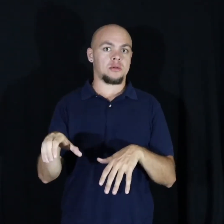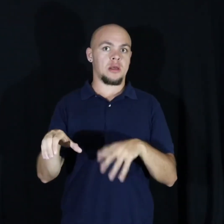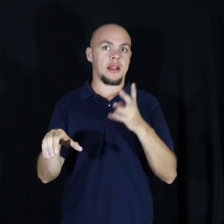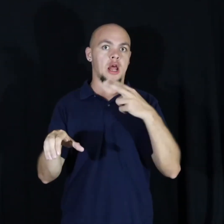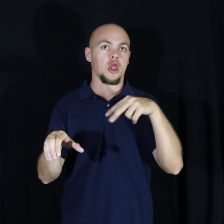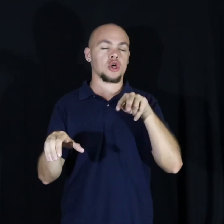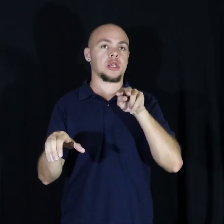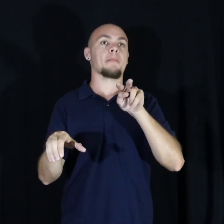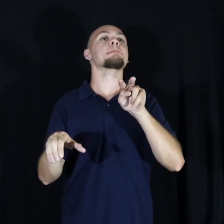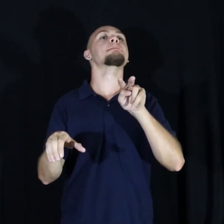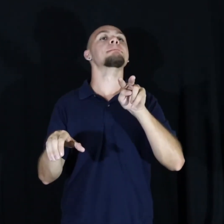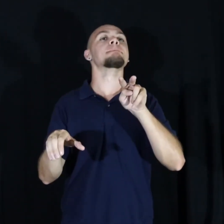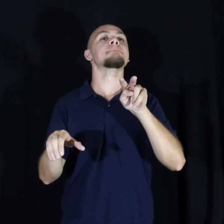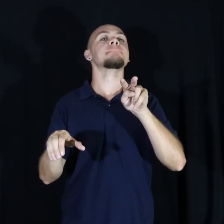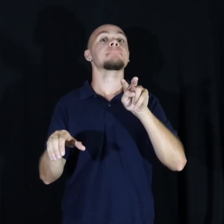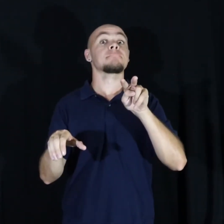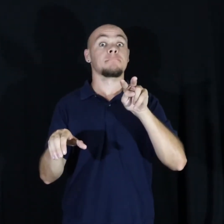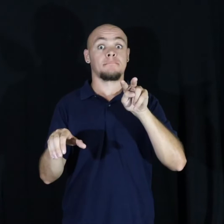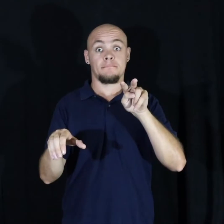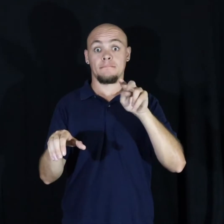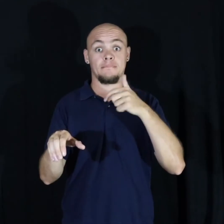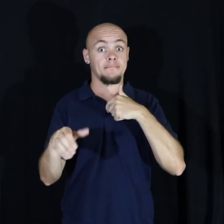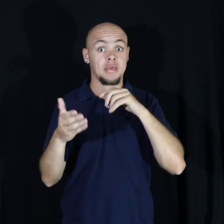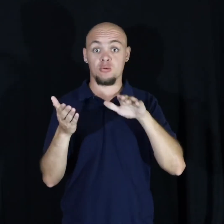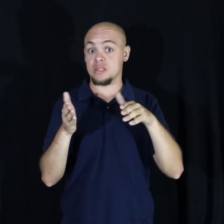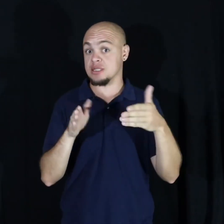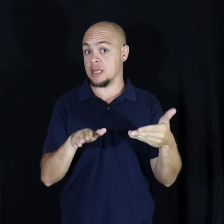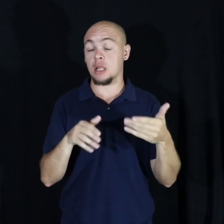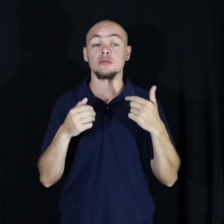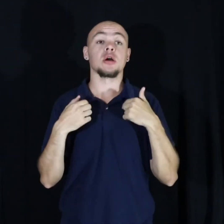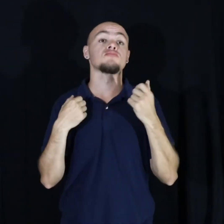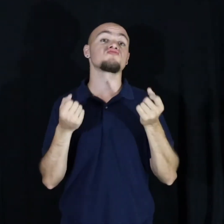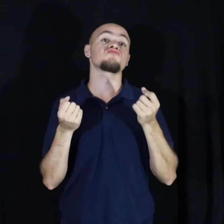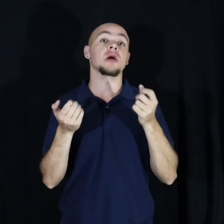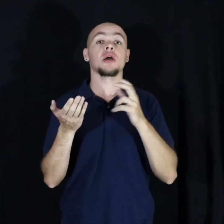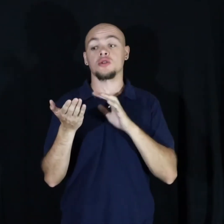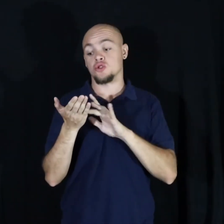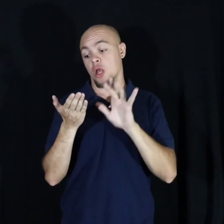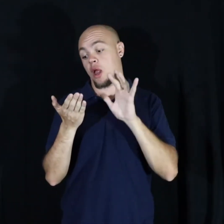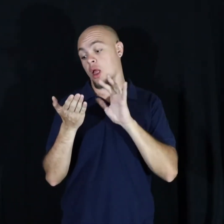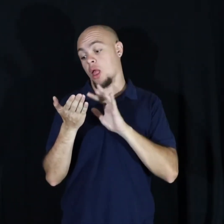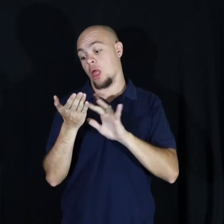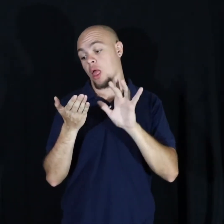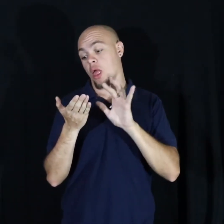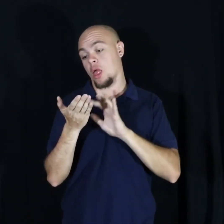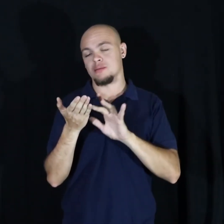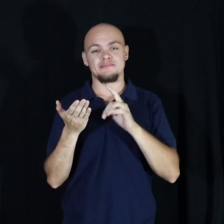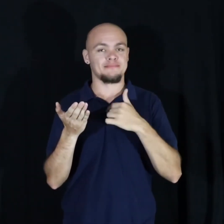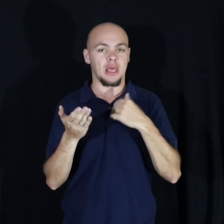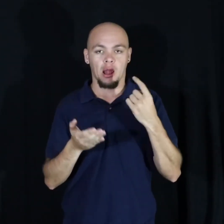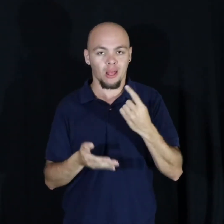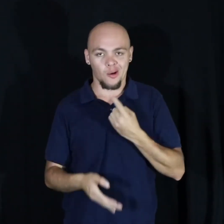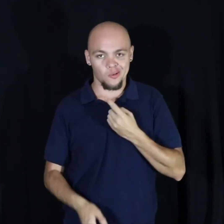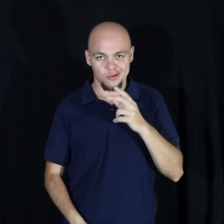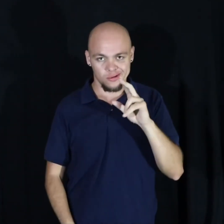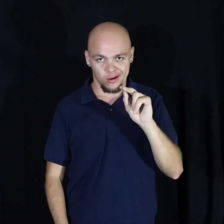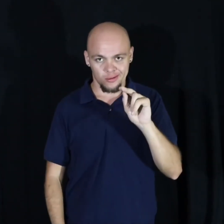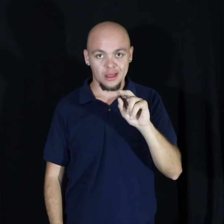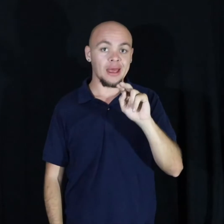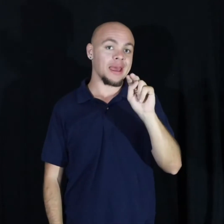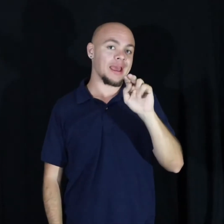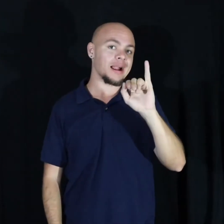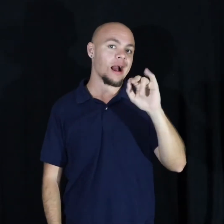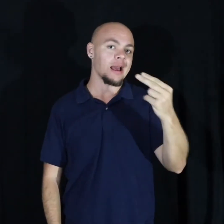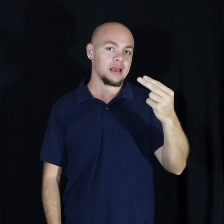looked up. And I wasn't dead, so I just continued checking my phone. And I know I'm not alone on this issue. An NIH study revealed